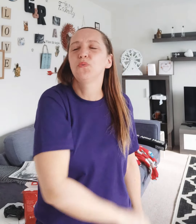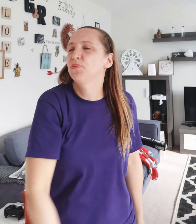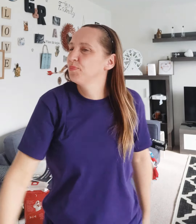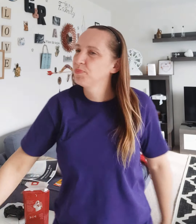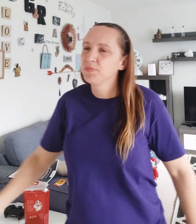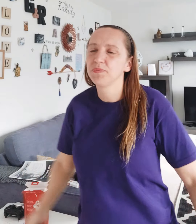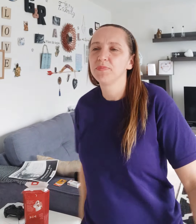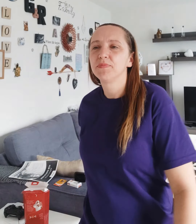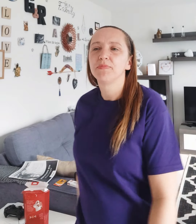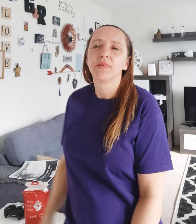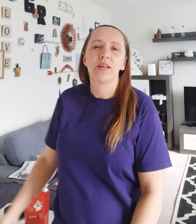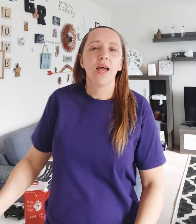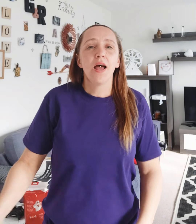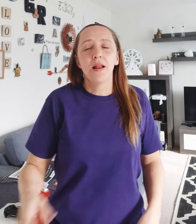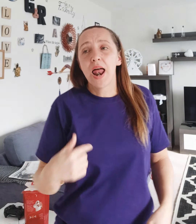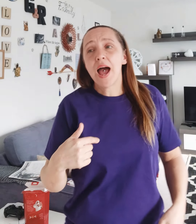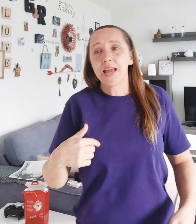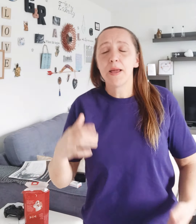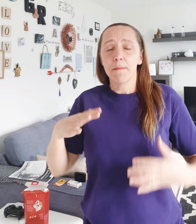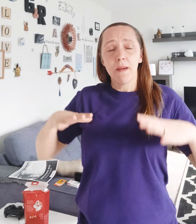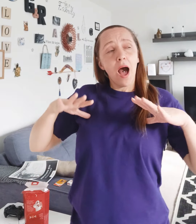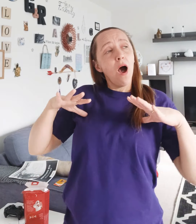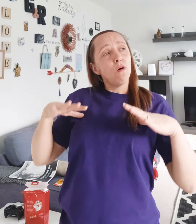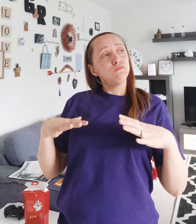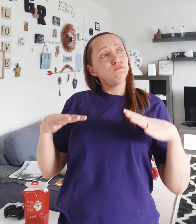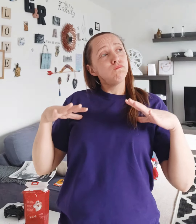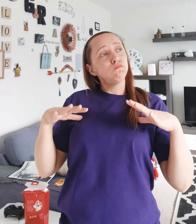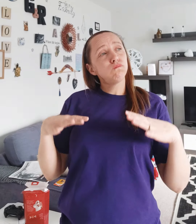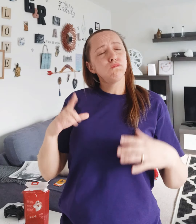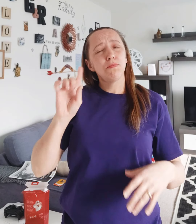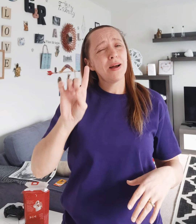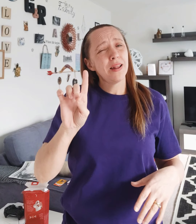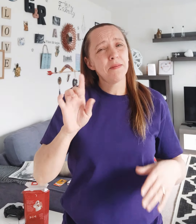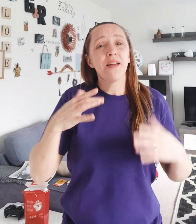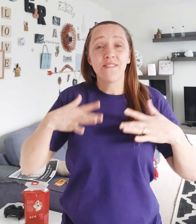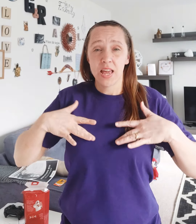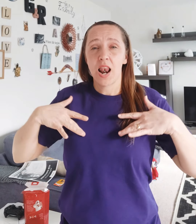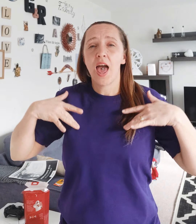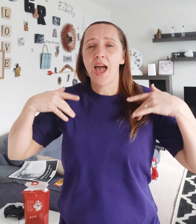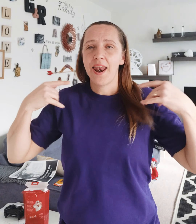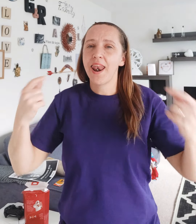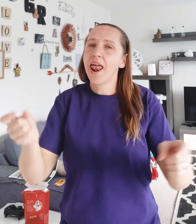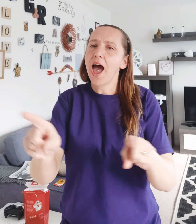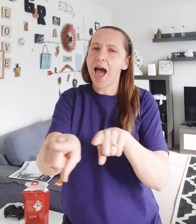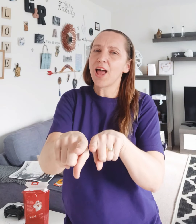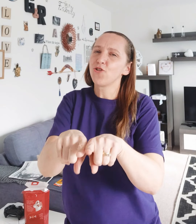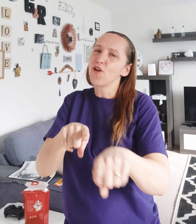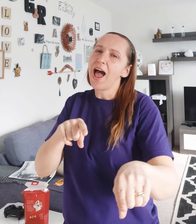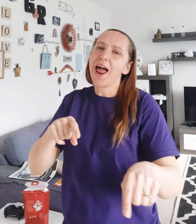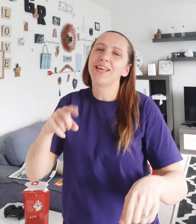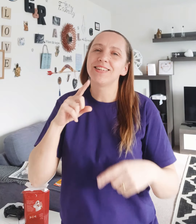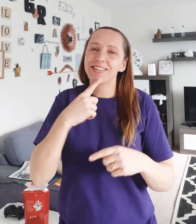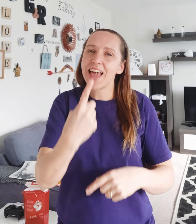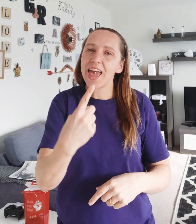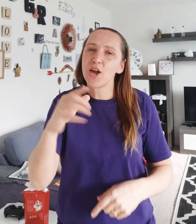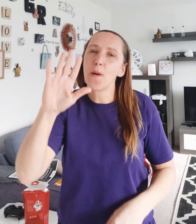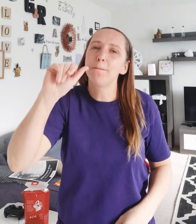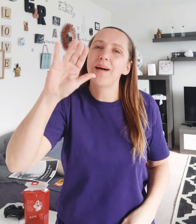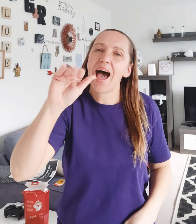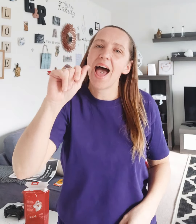and I'm keeping my cool, but I'm feeling, I try to say goodbye,